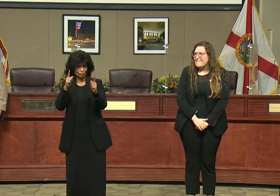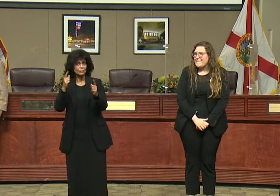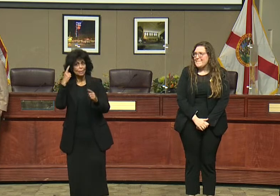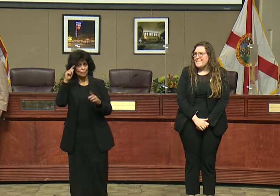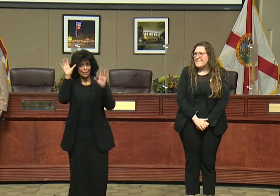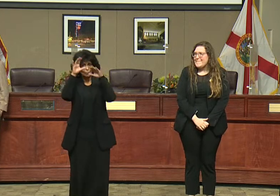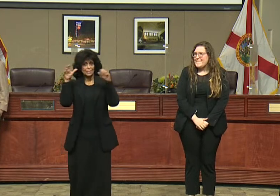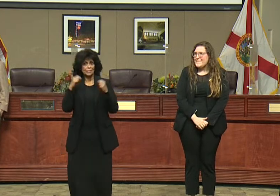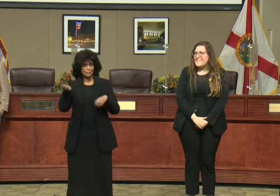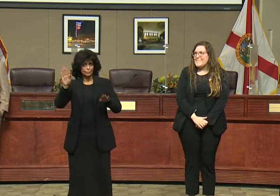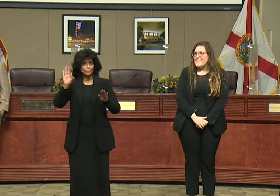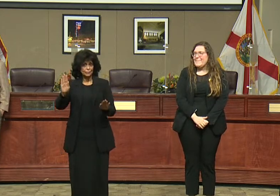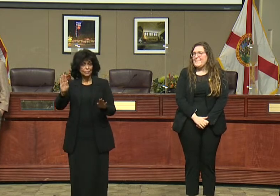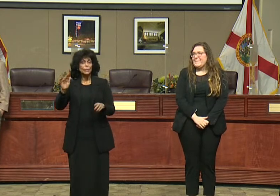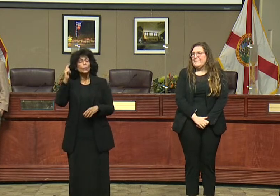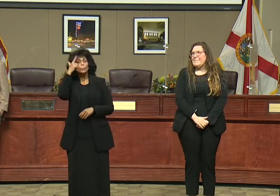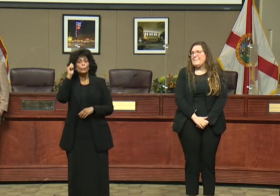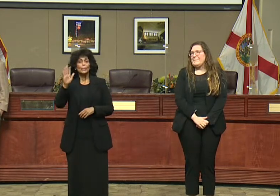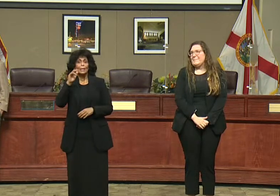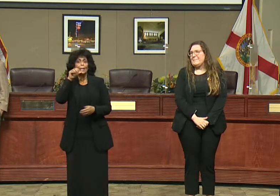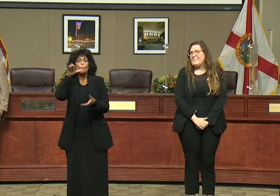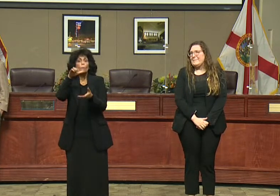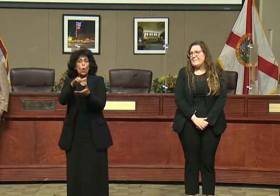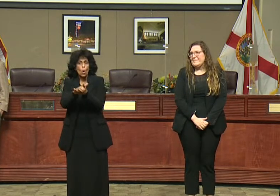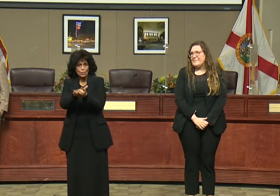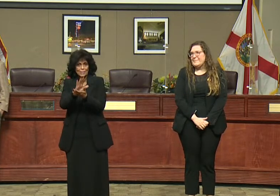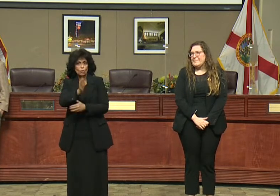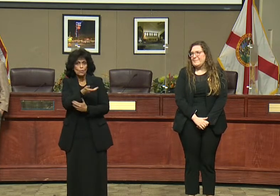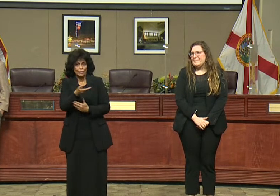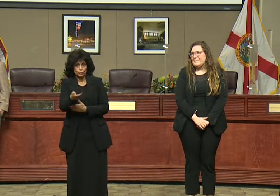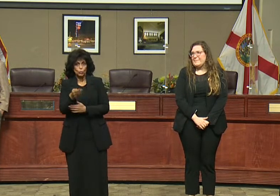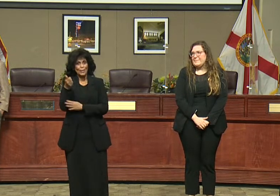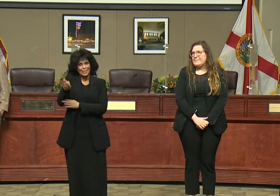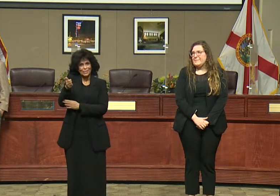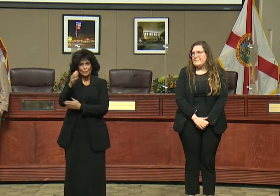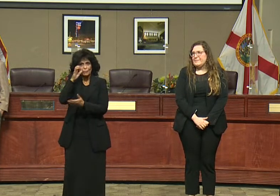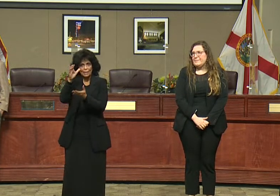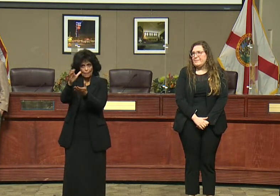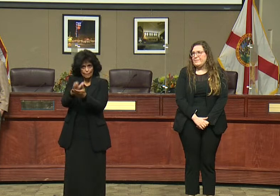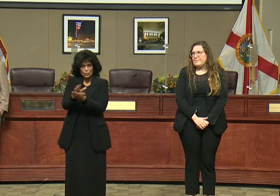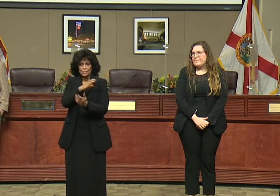un invitado de su esposa, la congresista Val Demings.